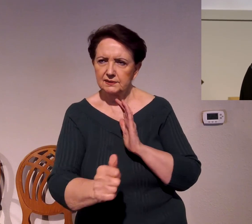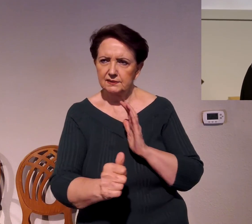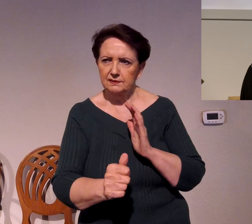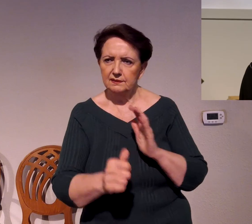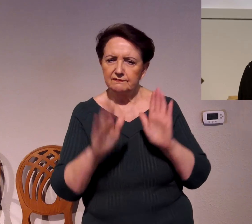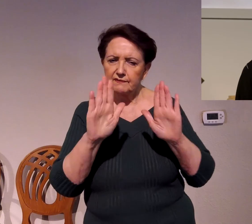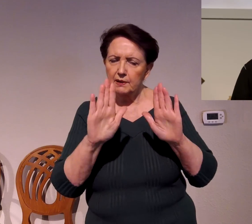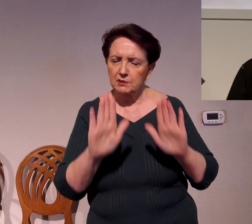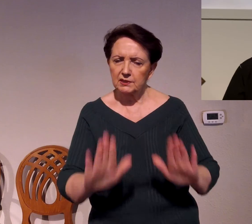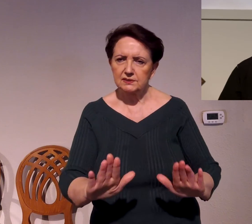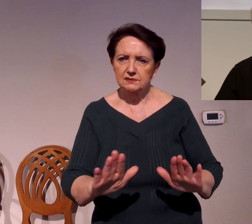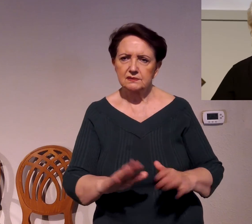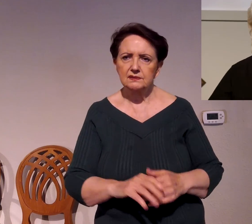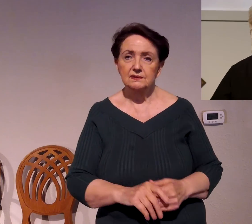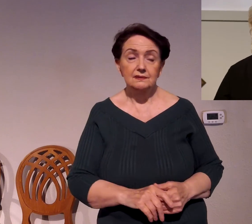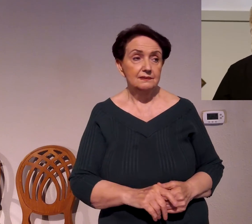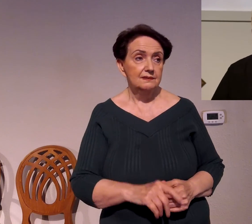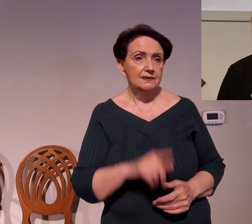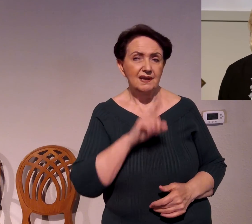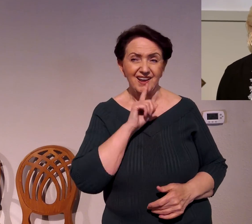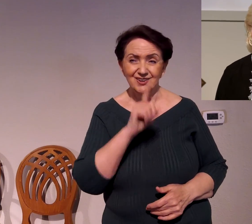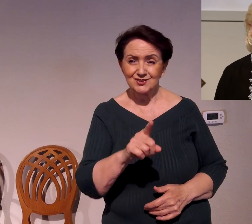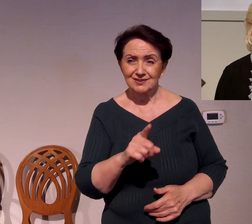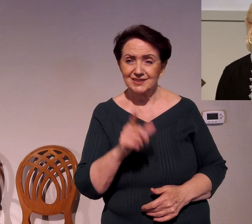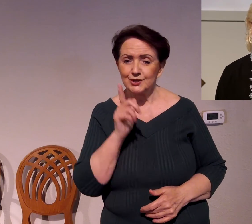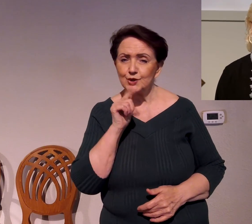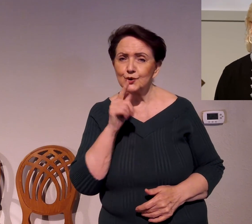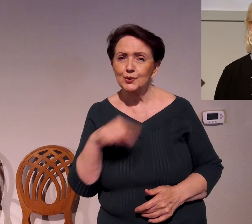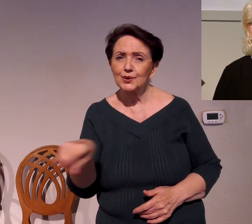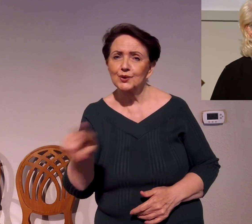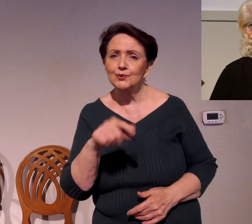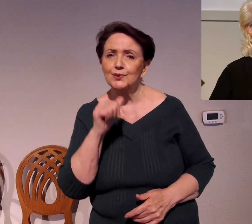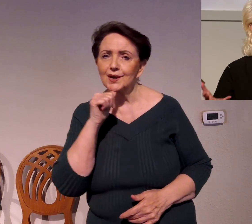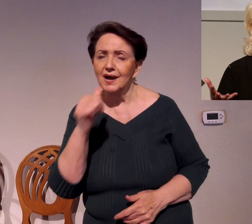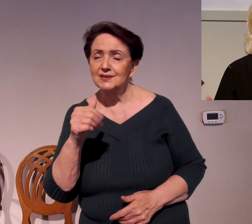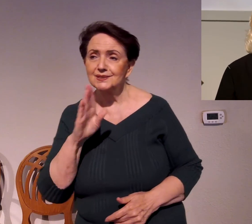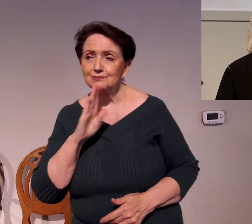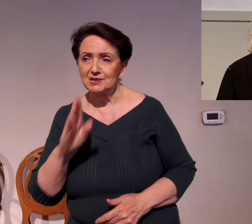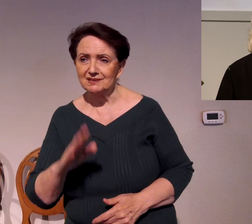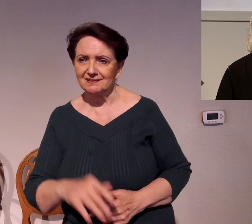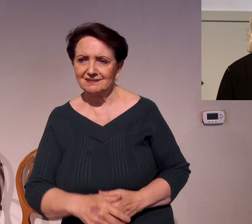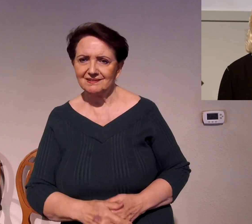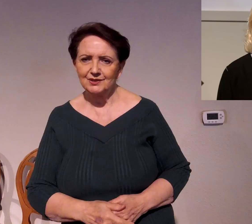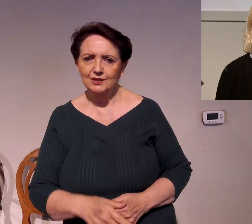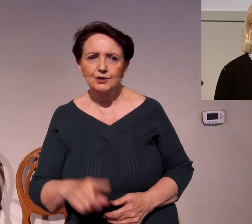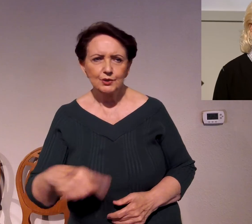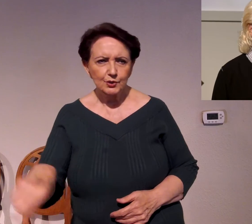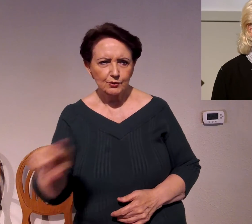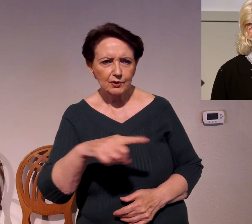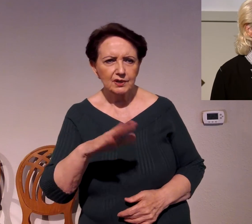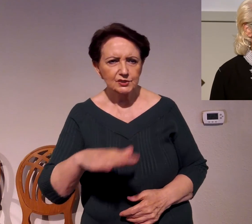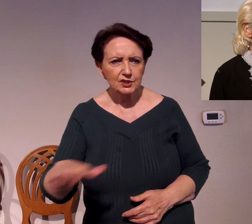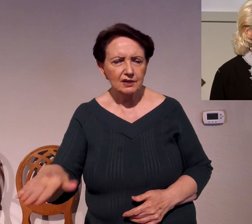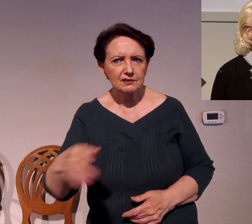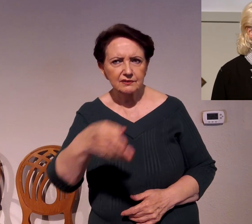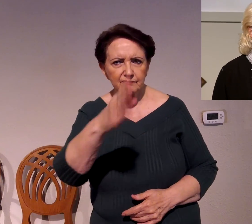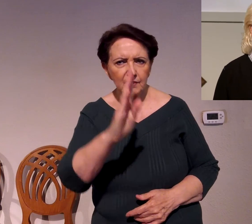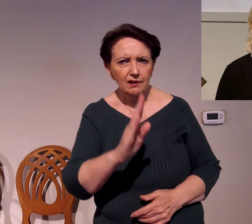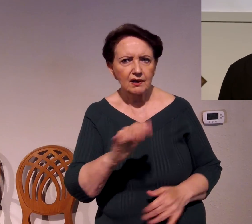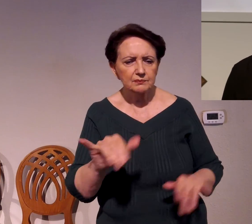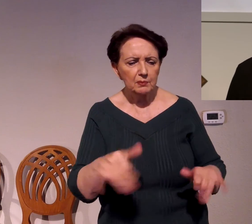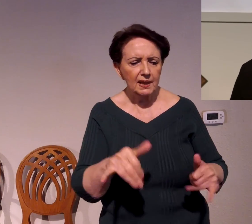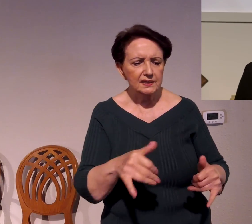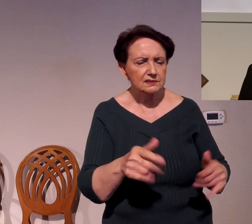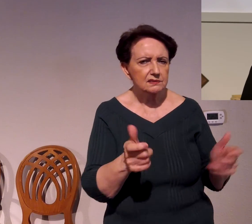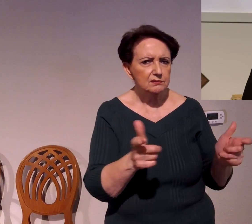fabulous? Actually, who are you not to be? You are a child of God. Your playing